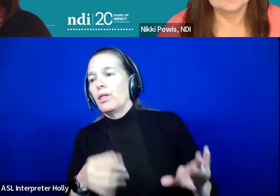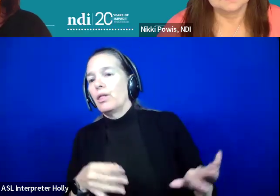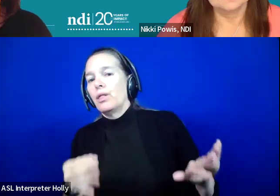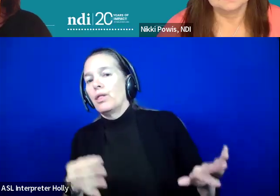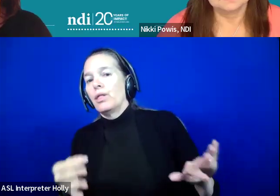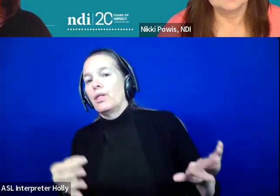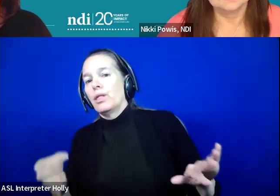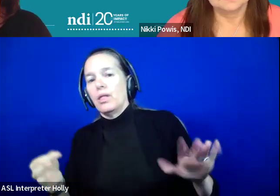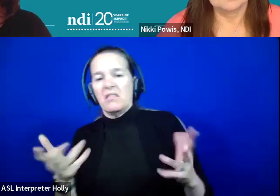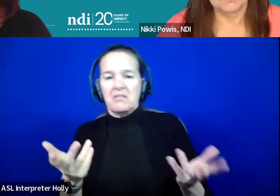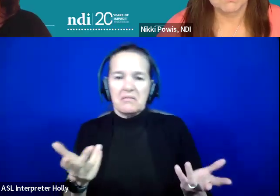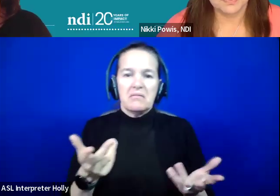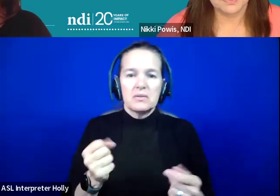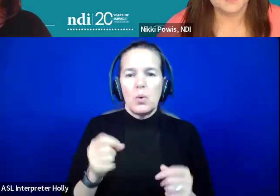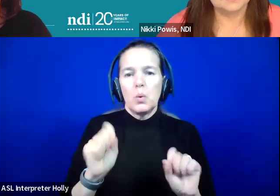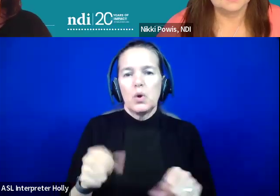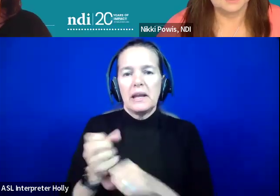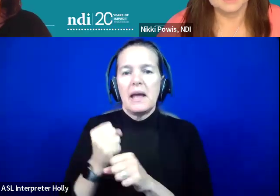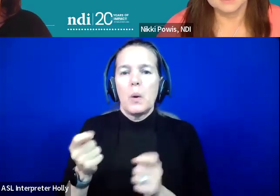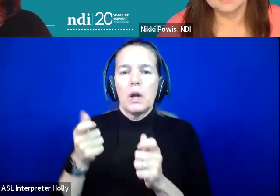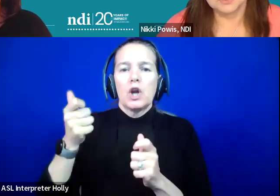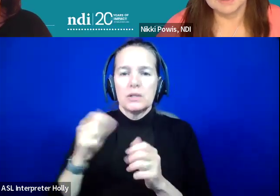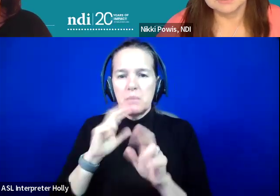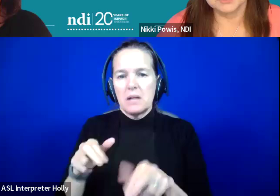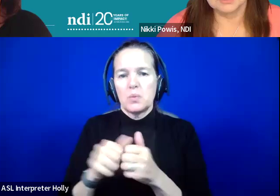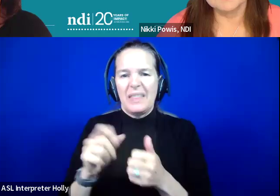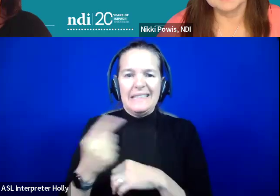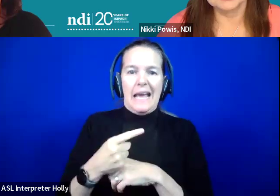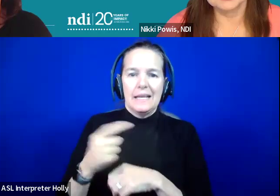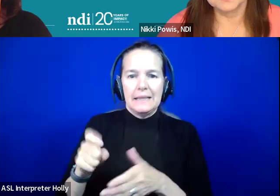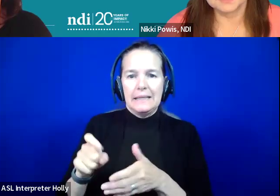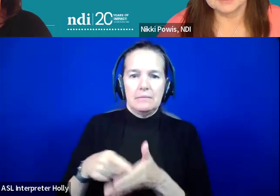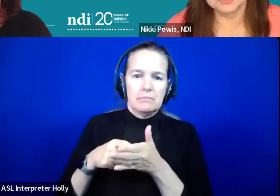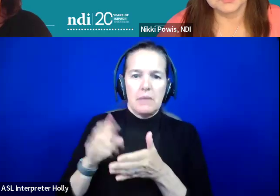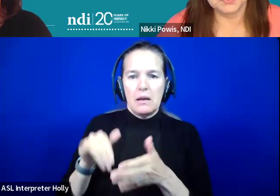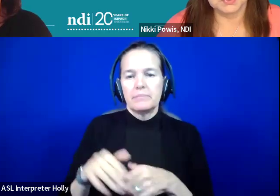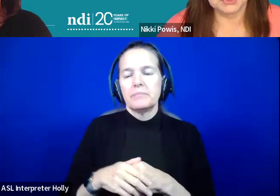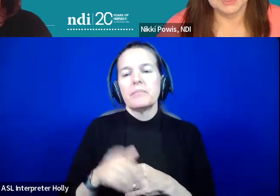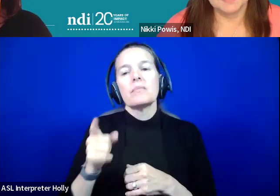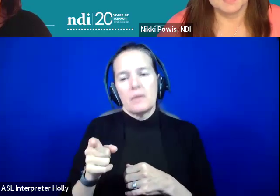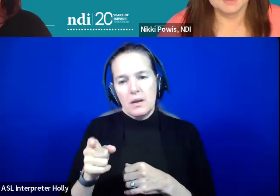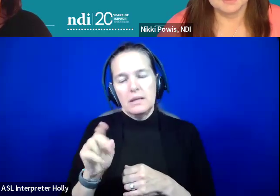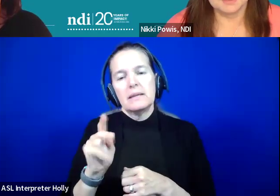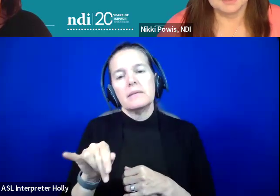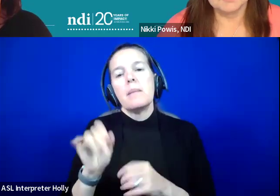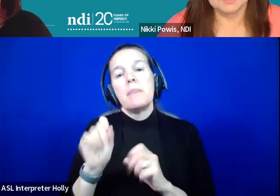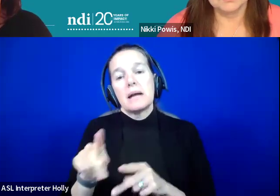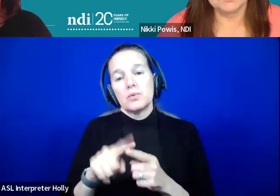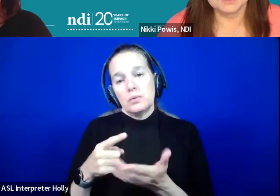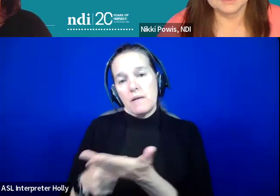you get quicker responses. Yeah, and again, going back to our conversations with National Score,